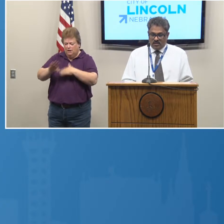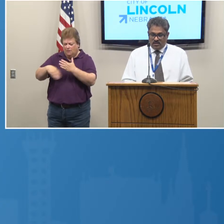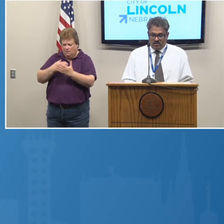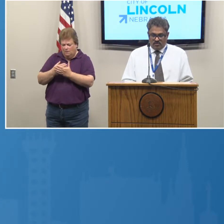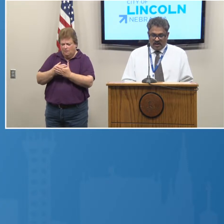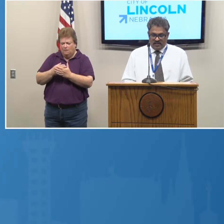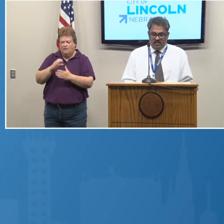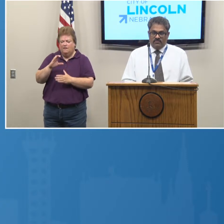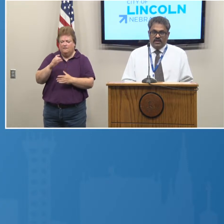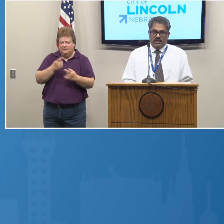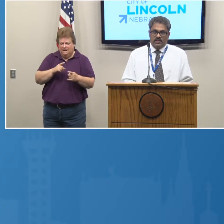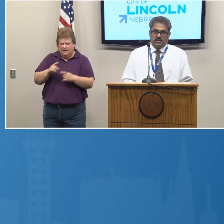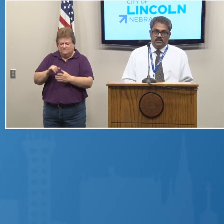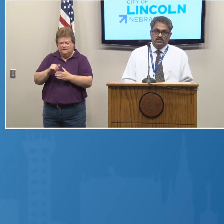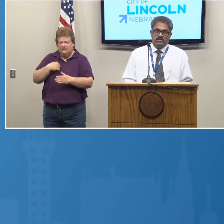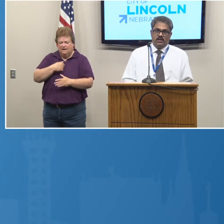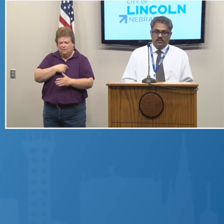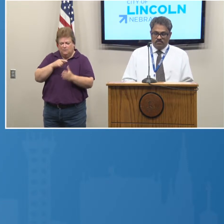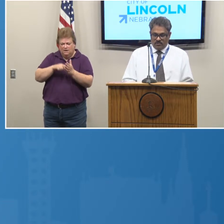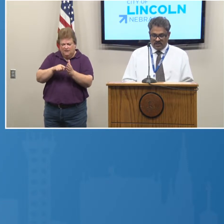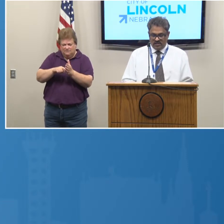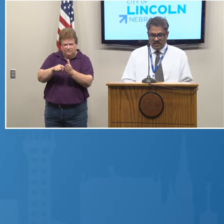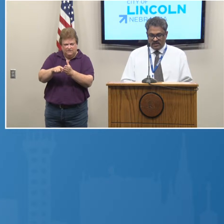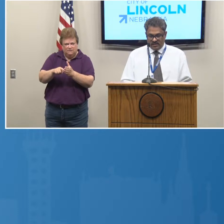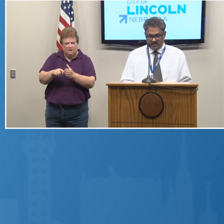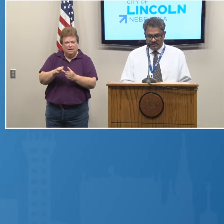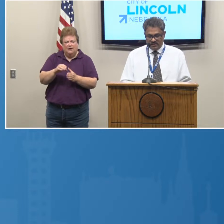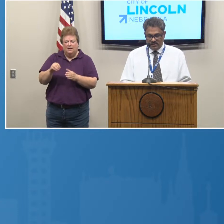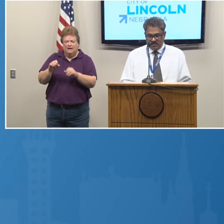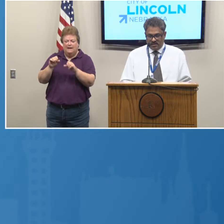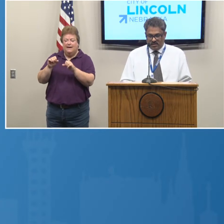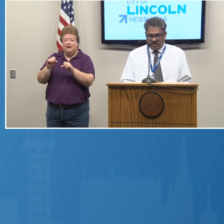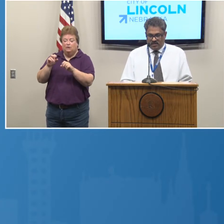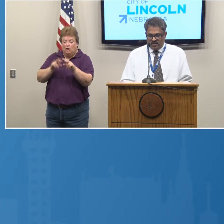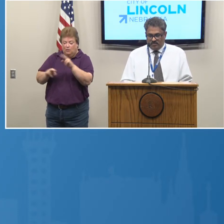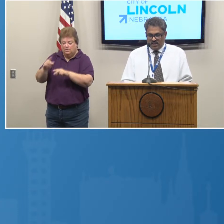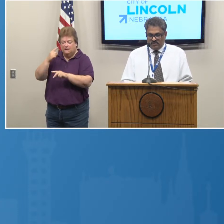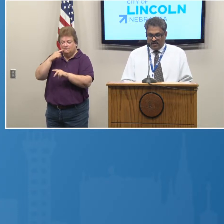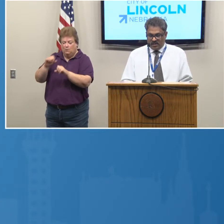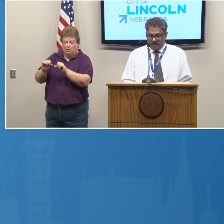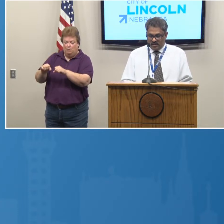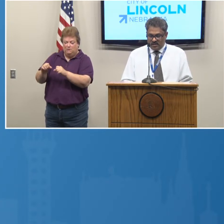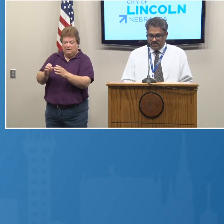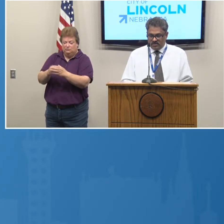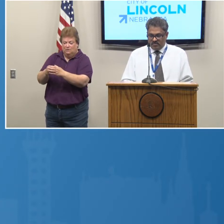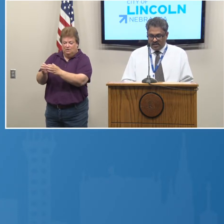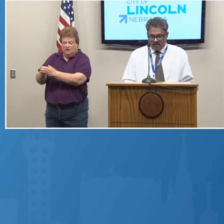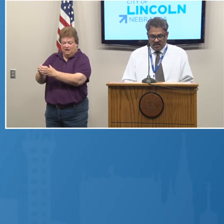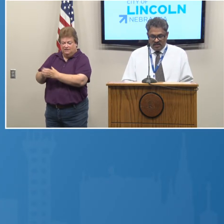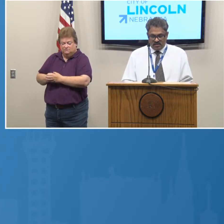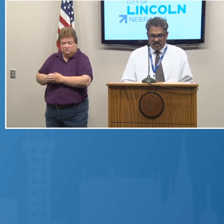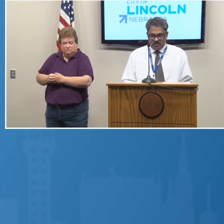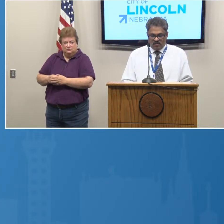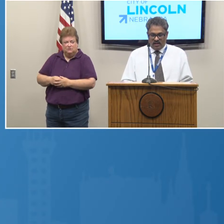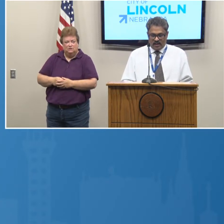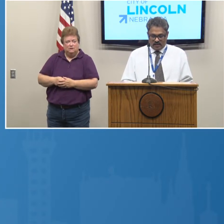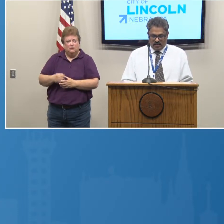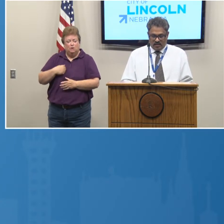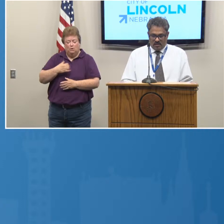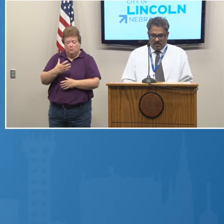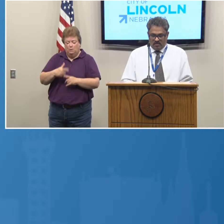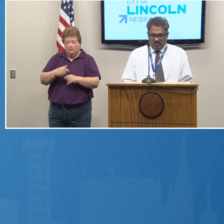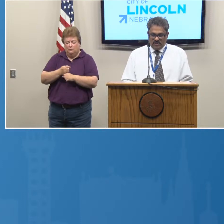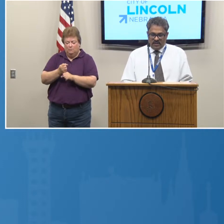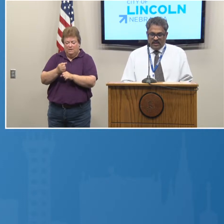investigations to identify connections and potential clusters. The benchmark is to make initial